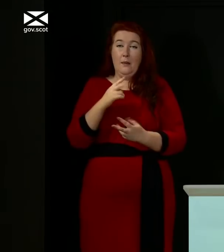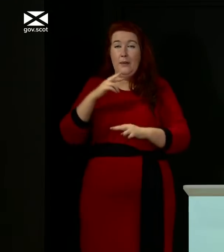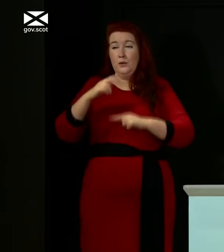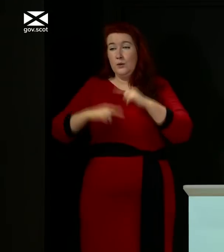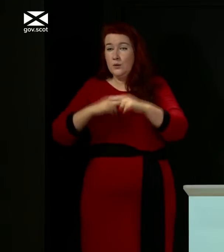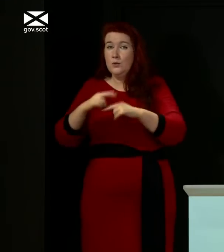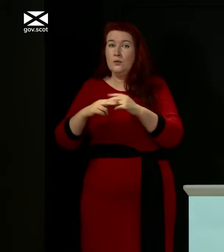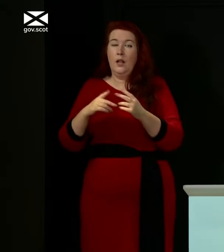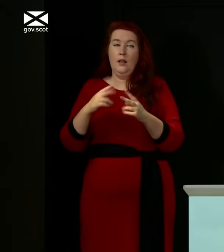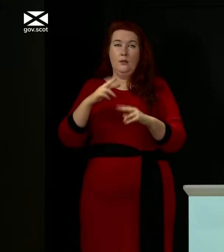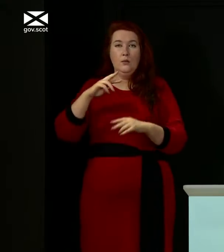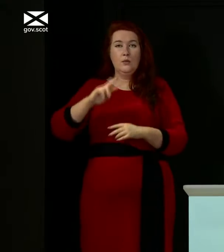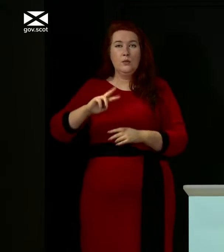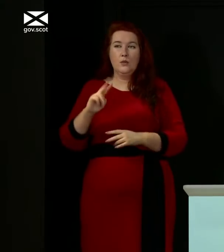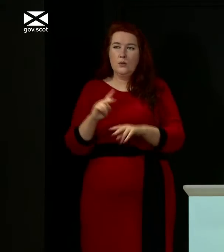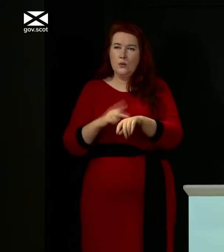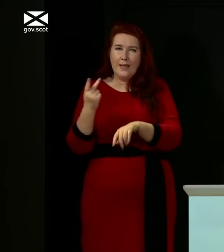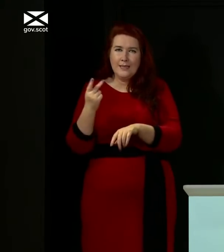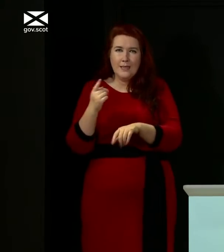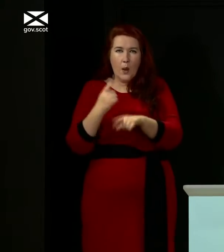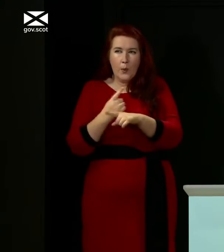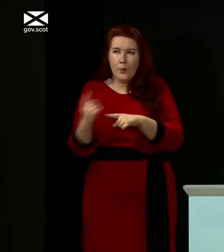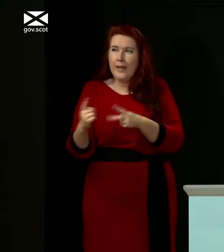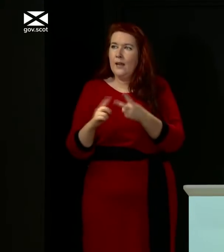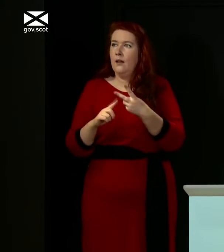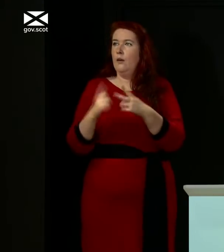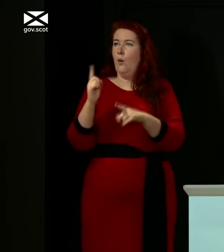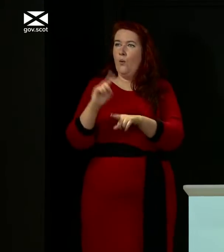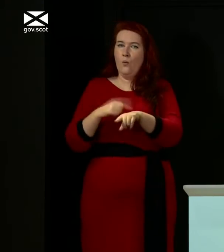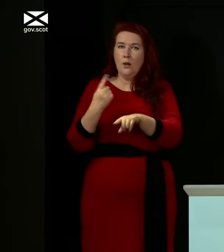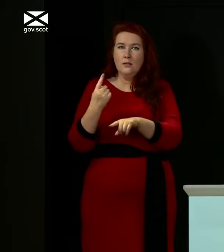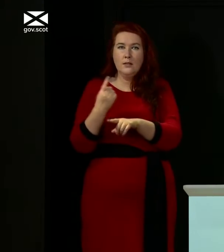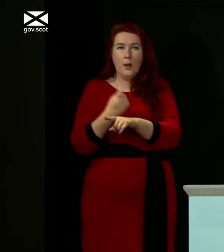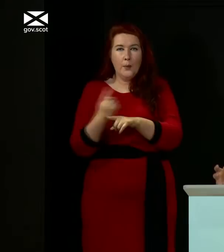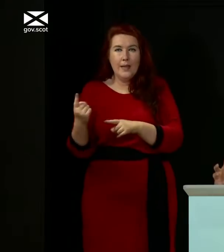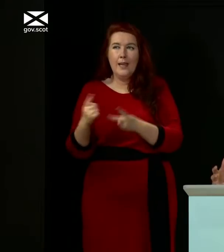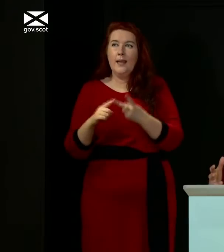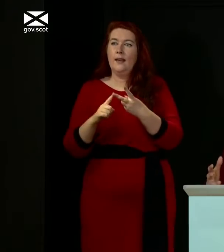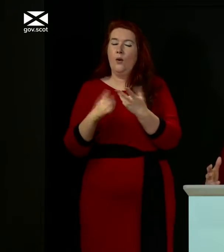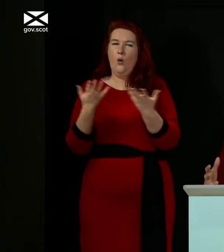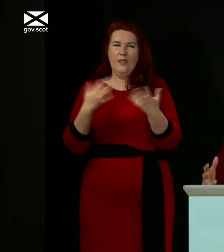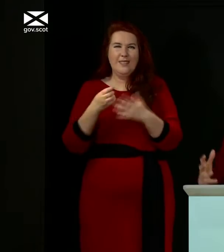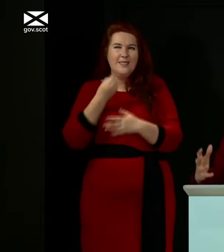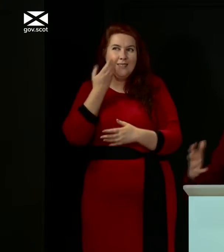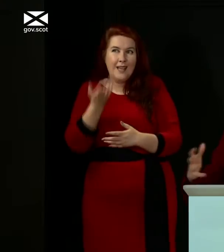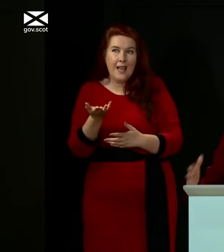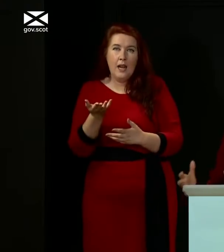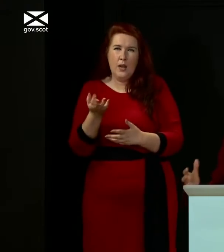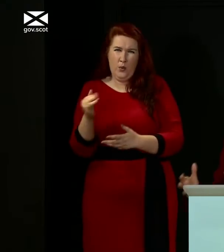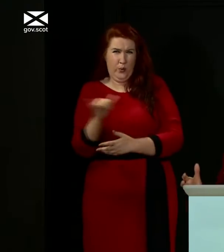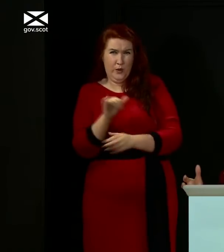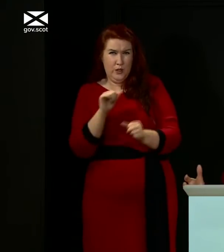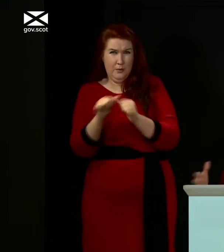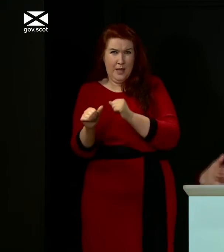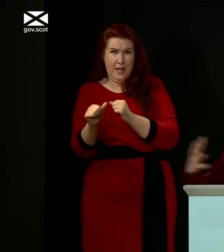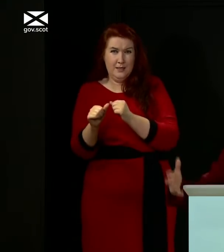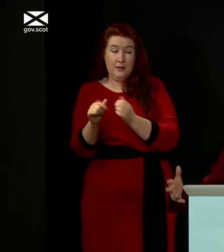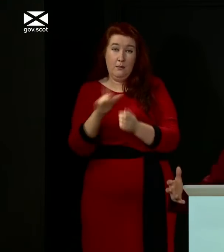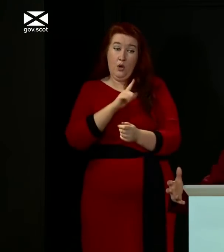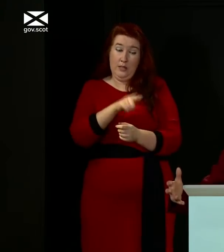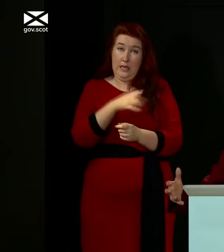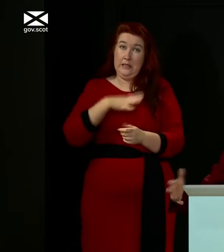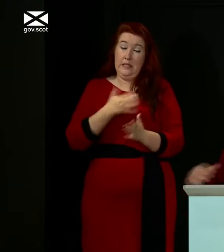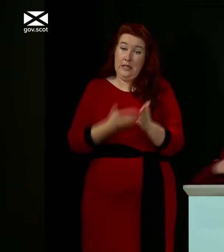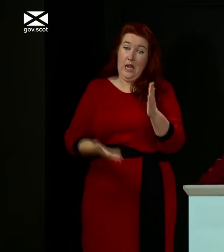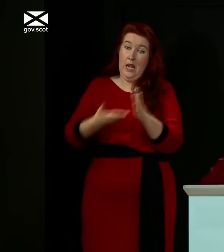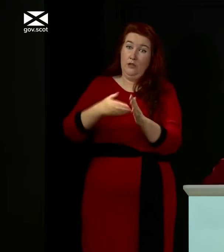week or once a week, is it adding enough additional benefit to justify the time that will be spent on that could be